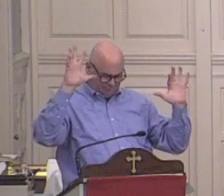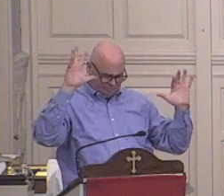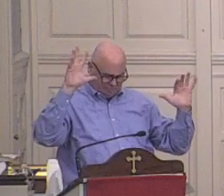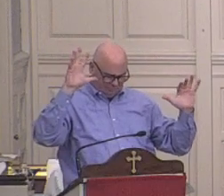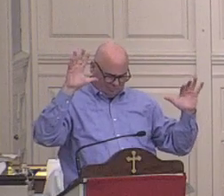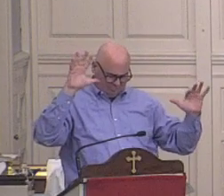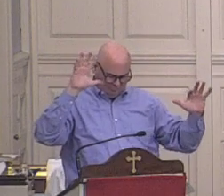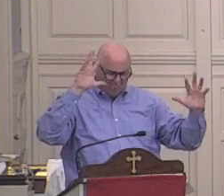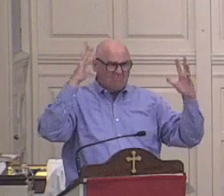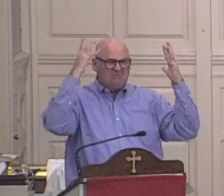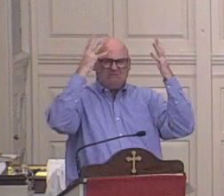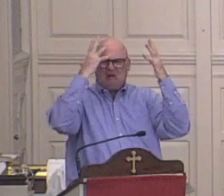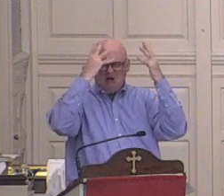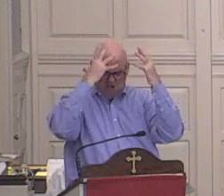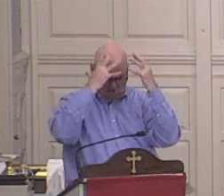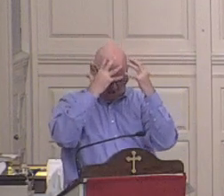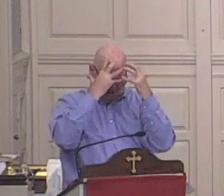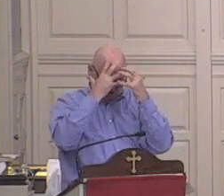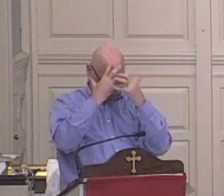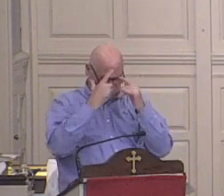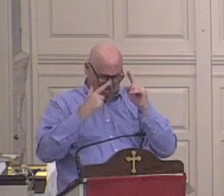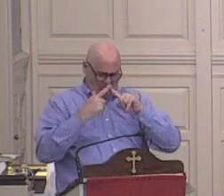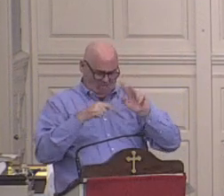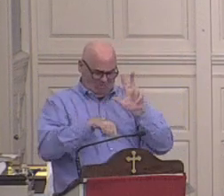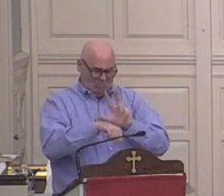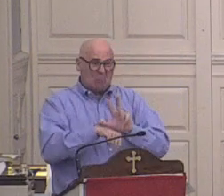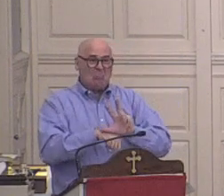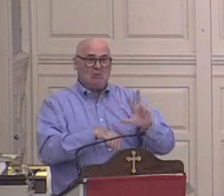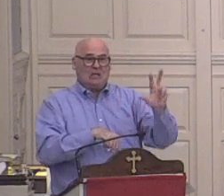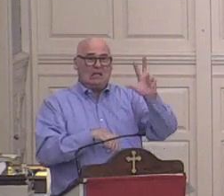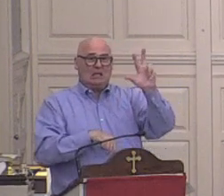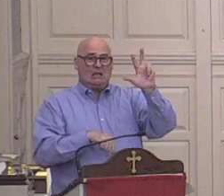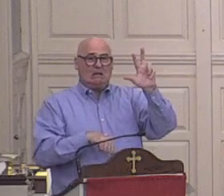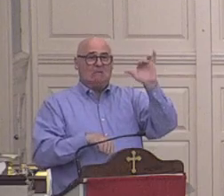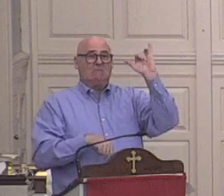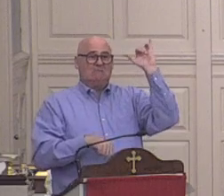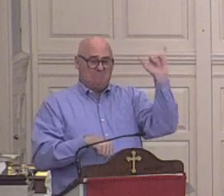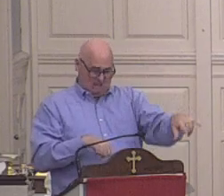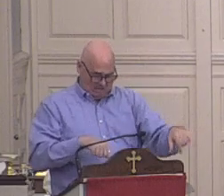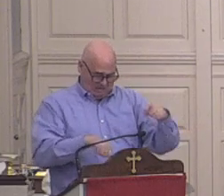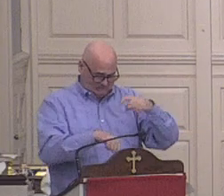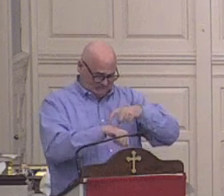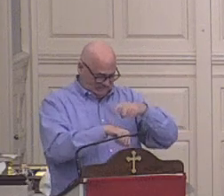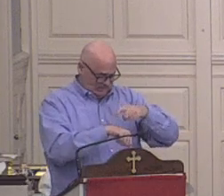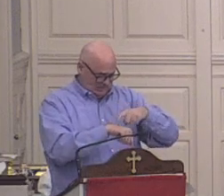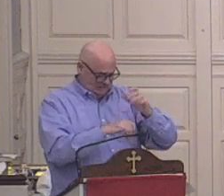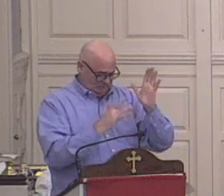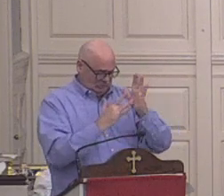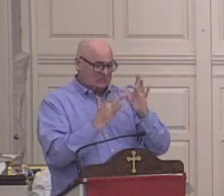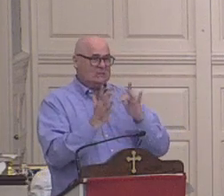darkness came over the whole land until 3 p.m.